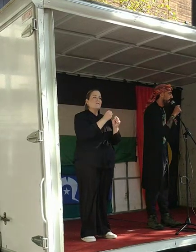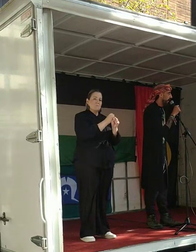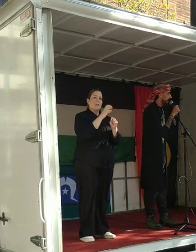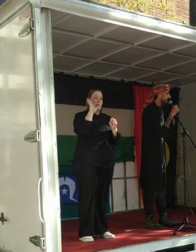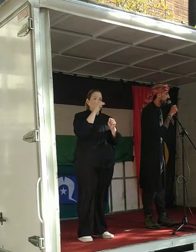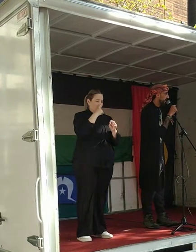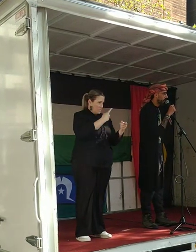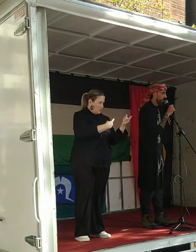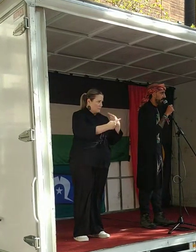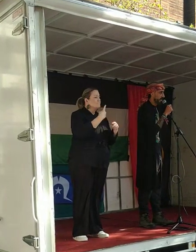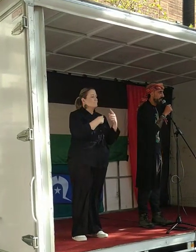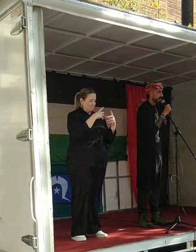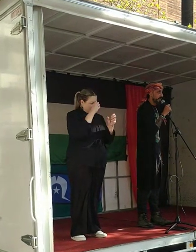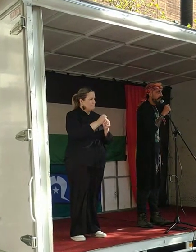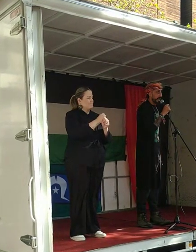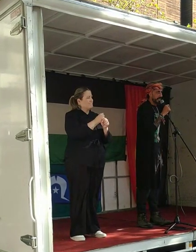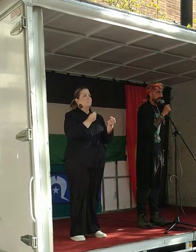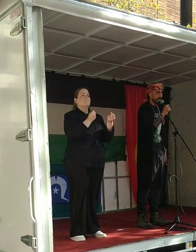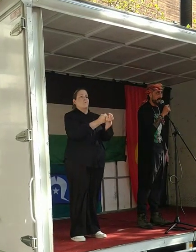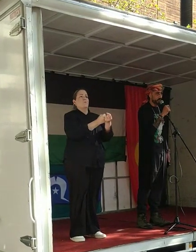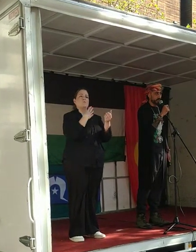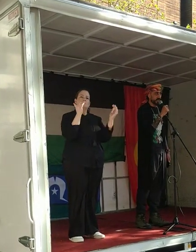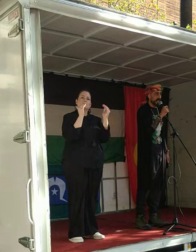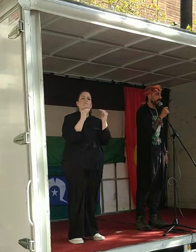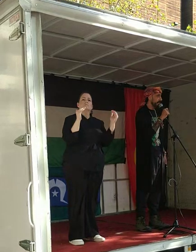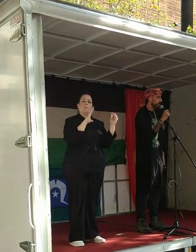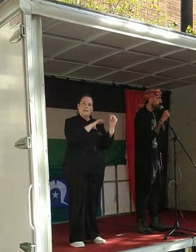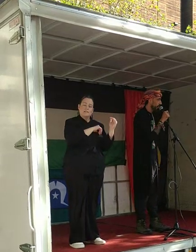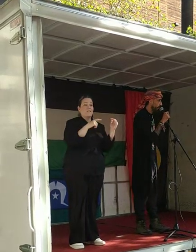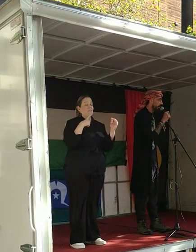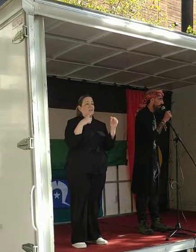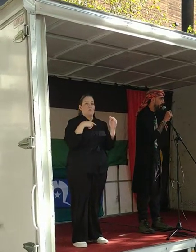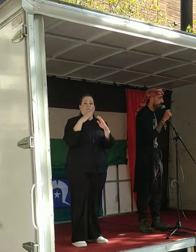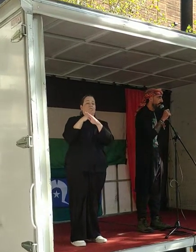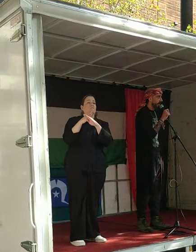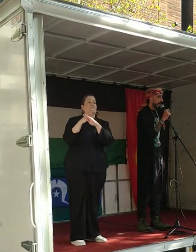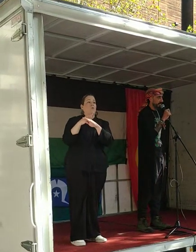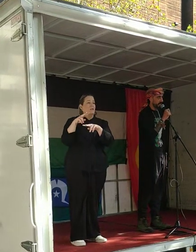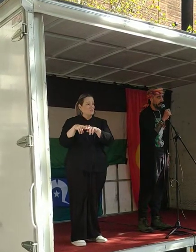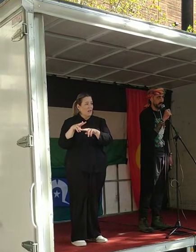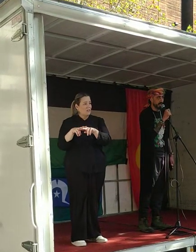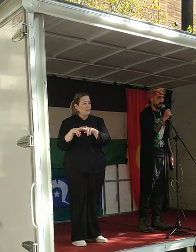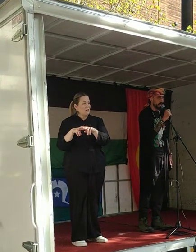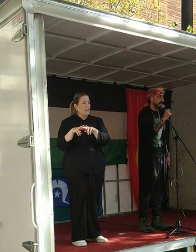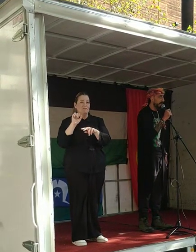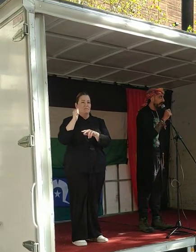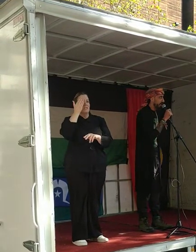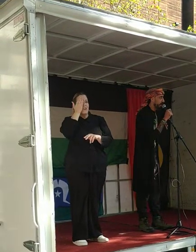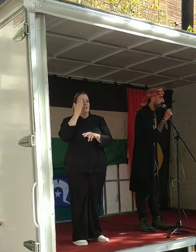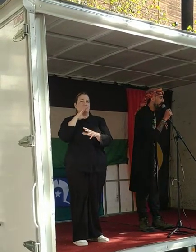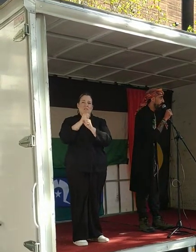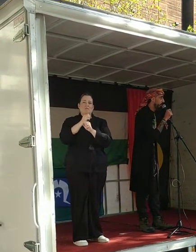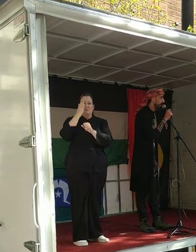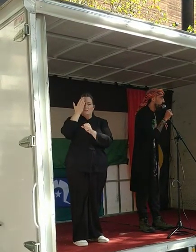people, has listened to justice, and it's now doing sanctions on so-called Israel and the Zionist entity.